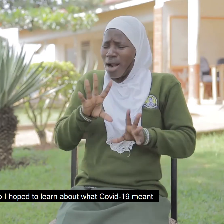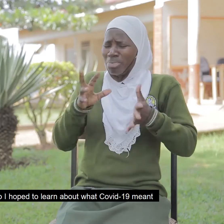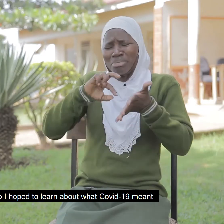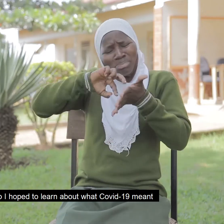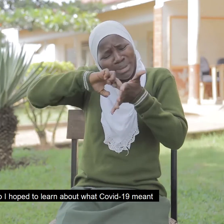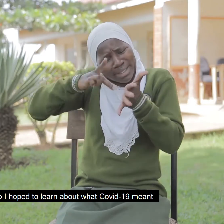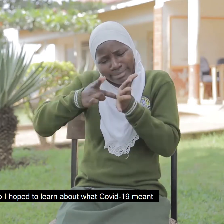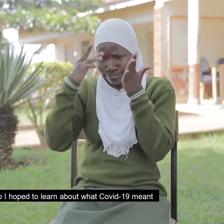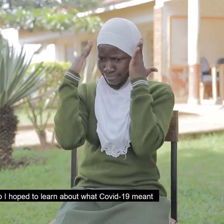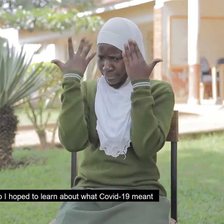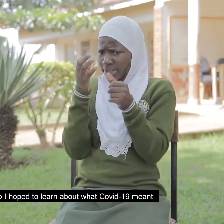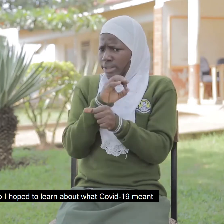about COVID-19.